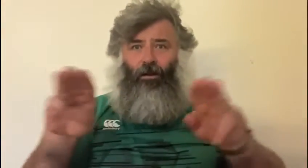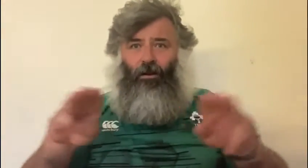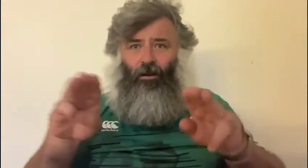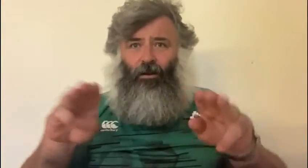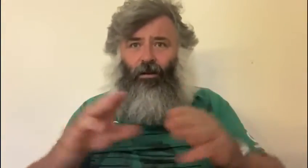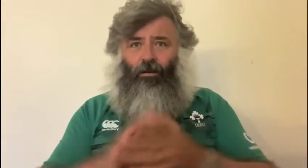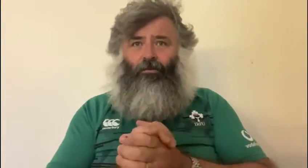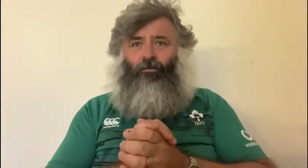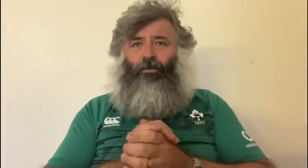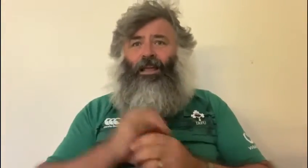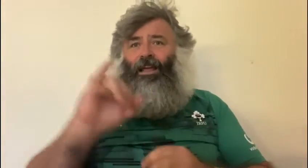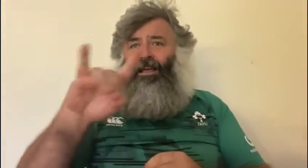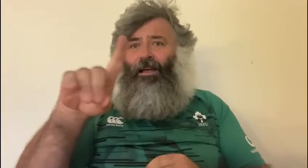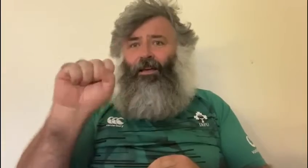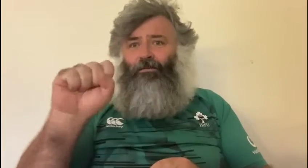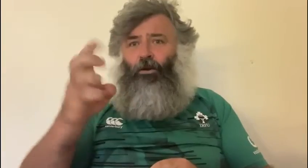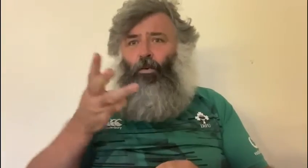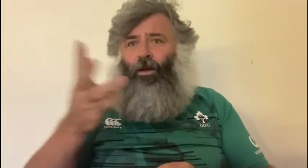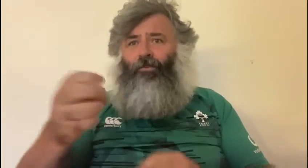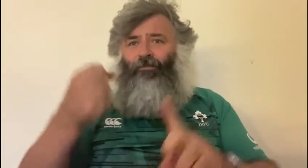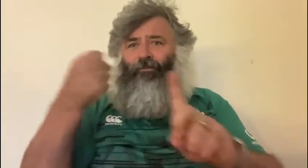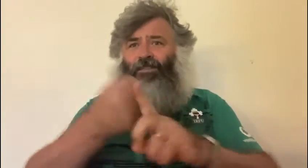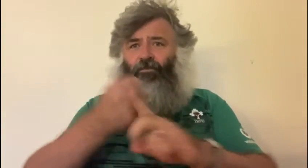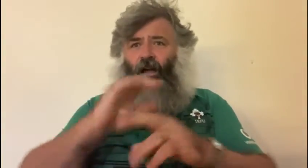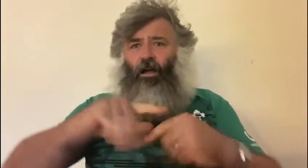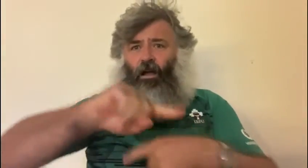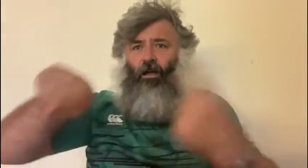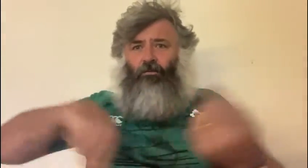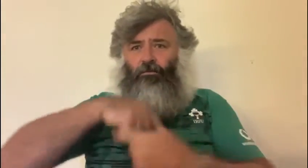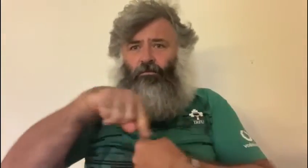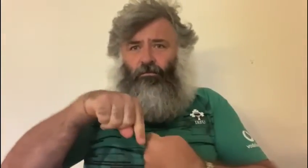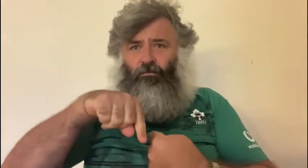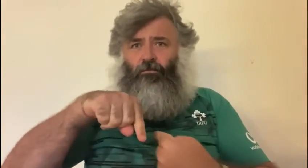equality the same as hearing people. The IDS will fight for us.